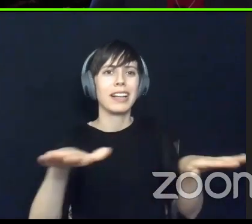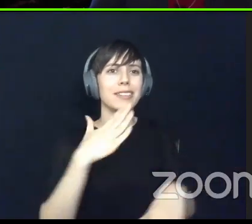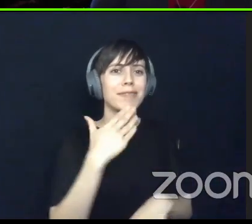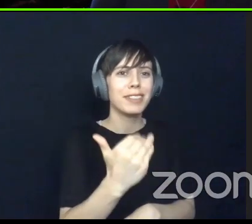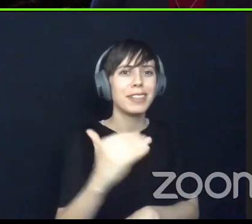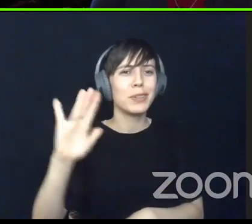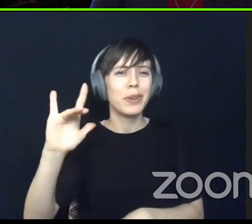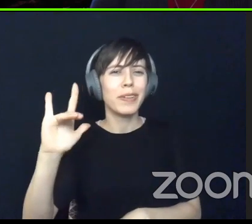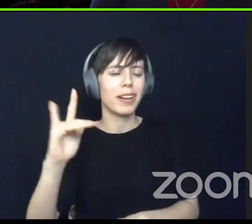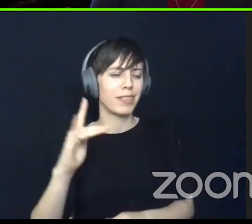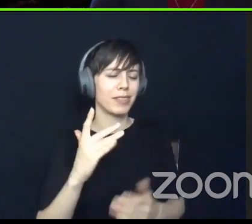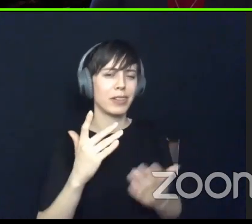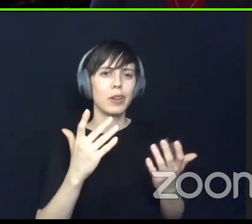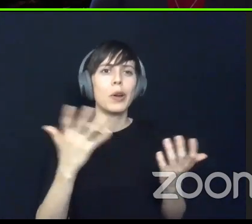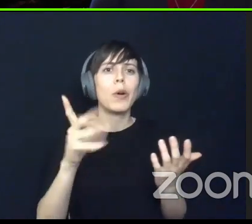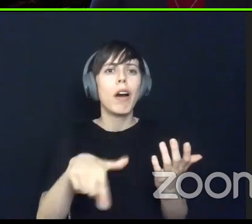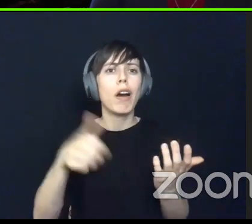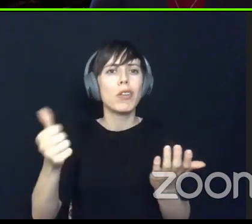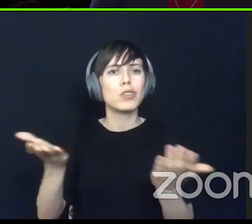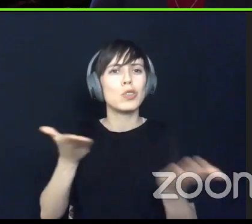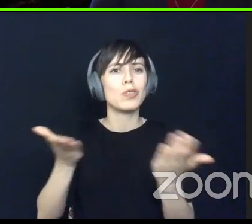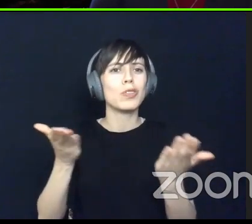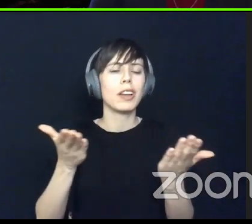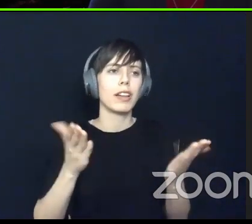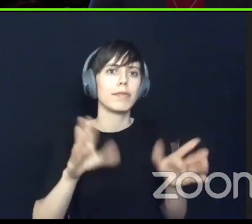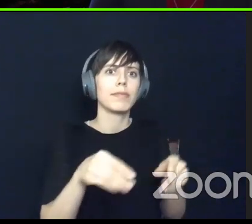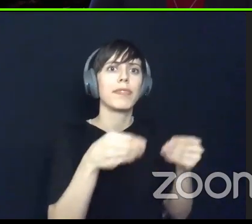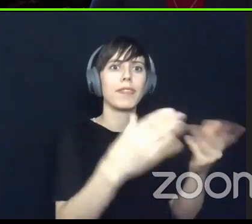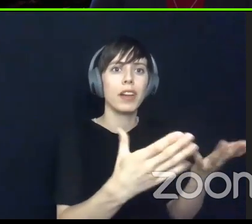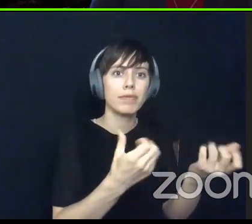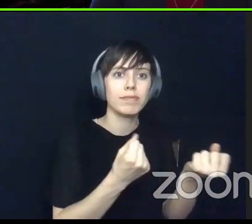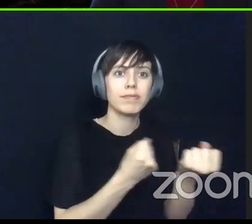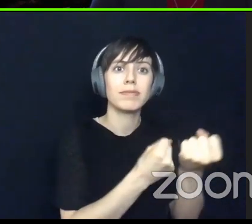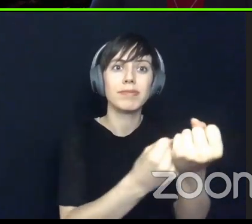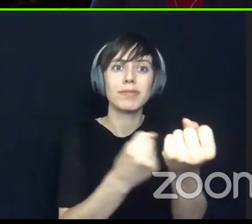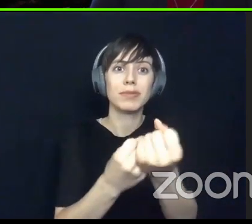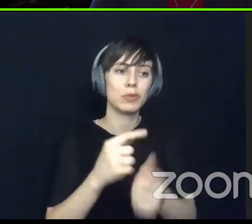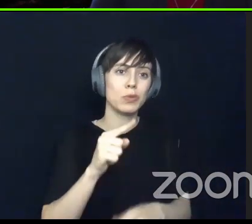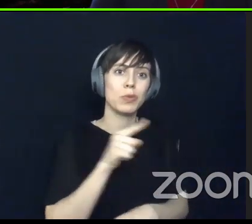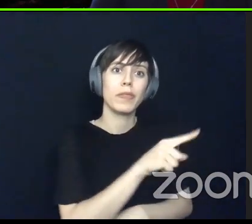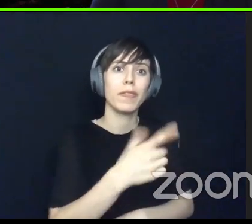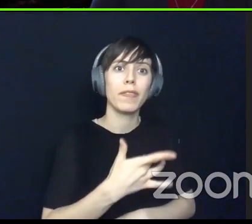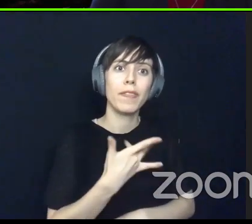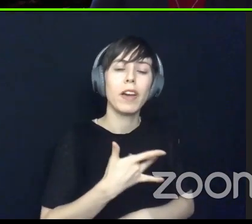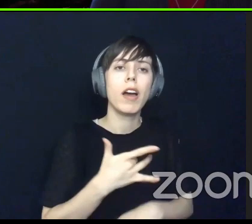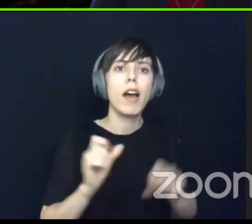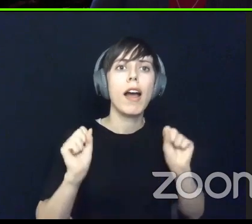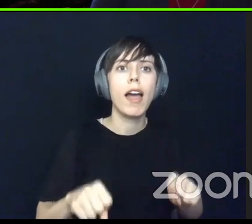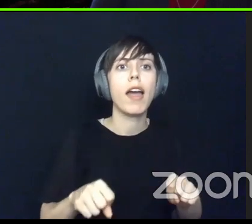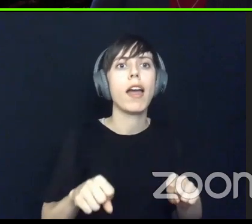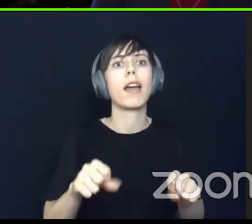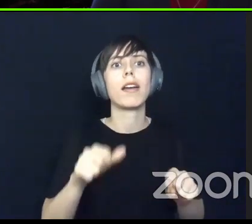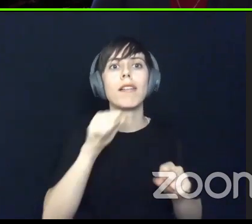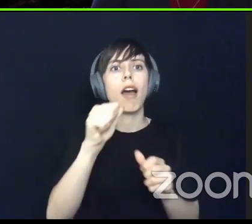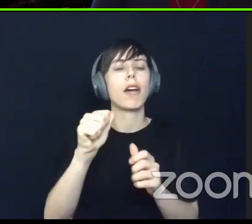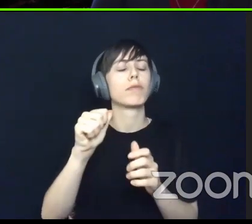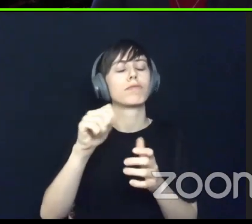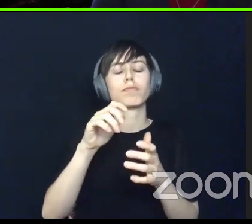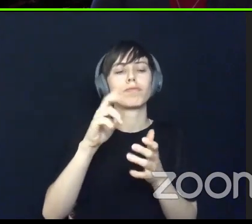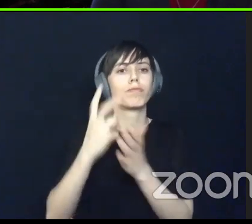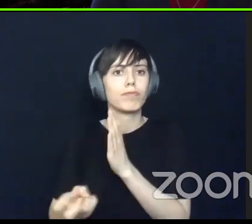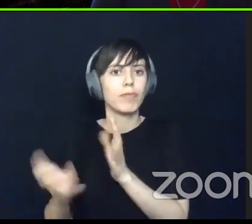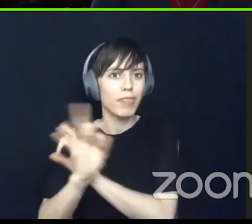what services are we putting into our communities? What values do we show in our communities as a commitment to